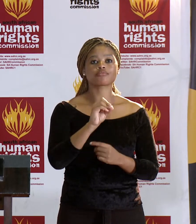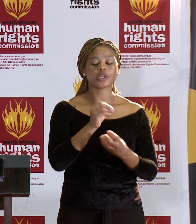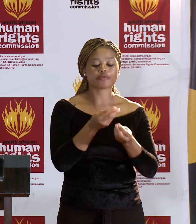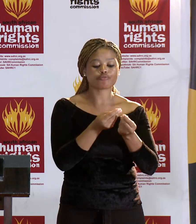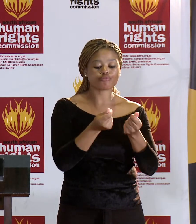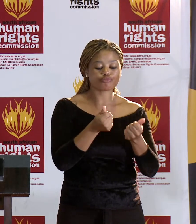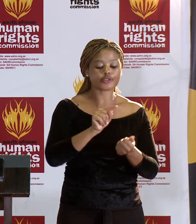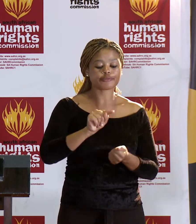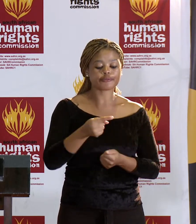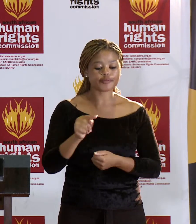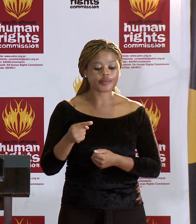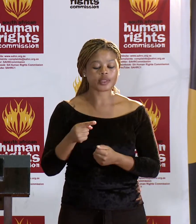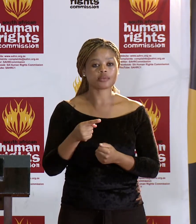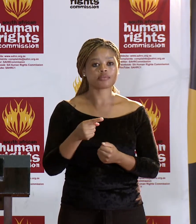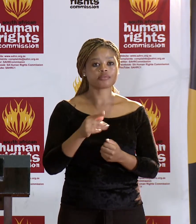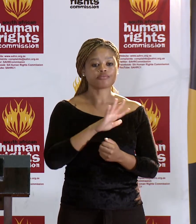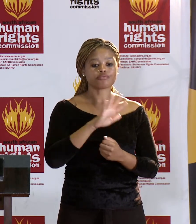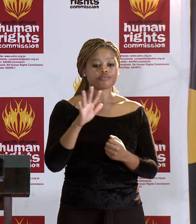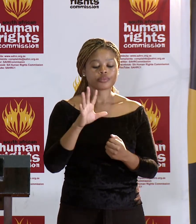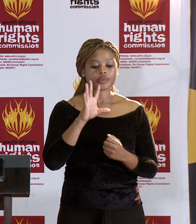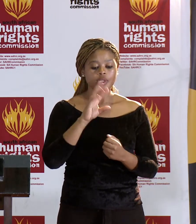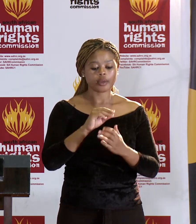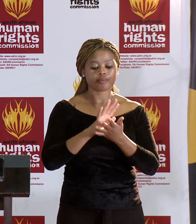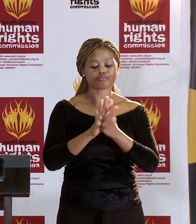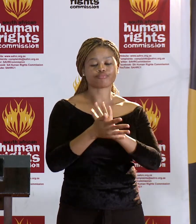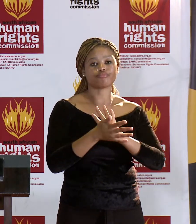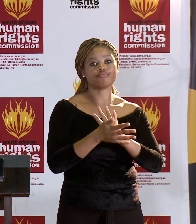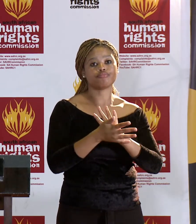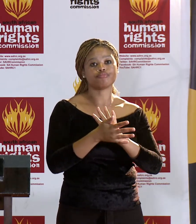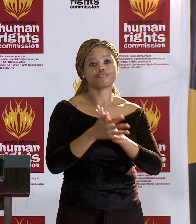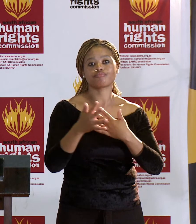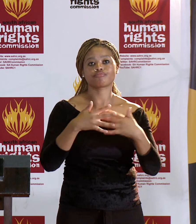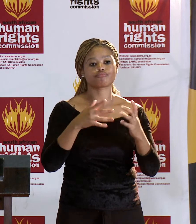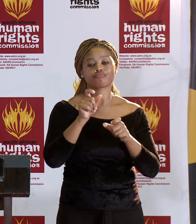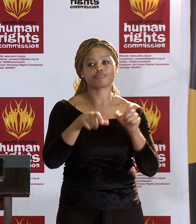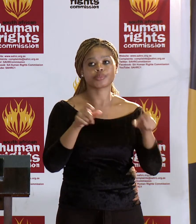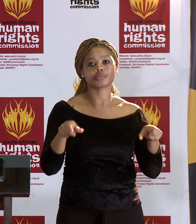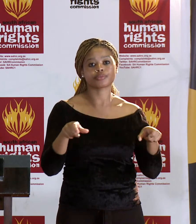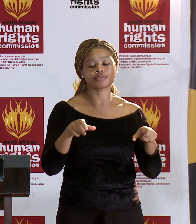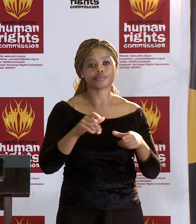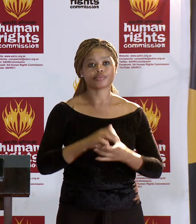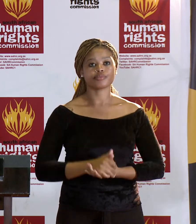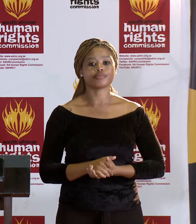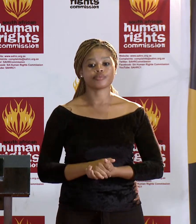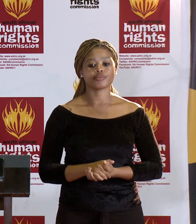things in a way that causes no further damage to anybody else.